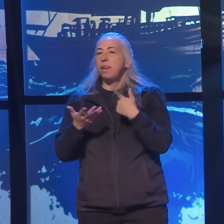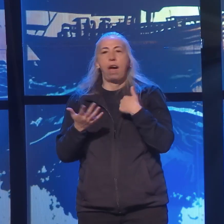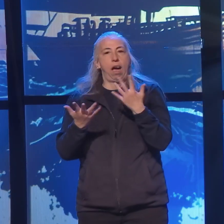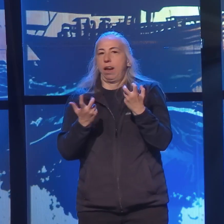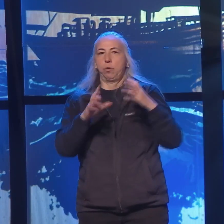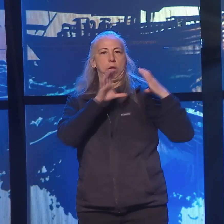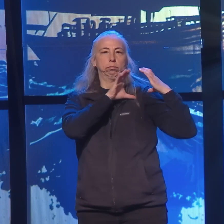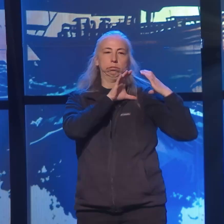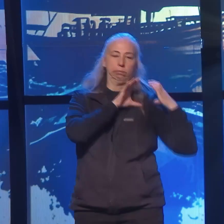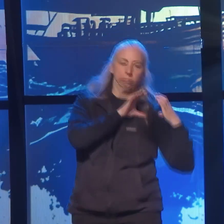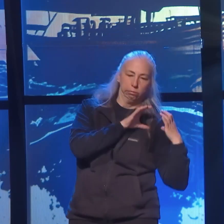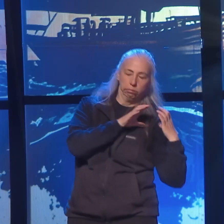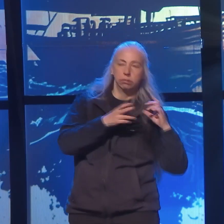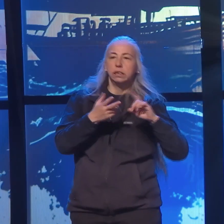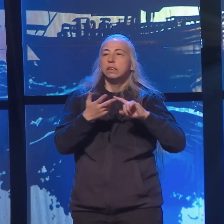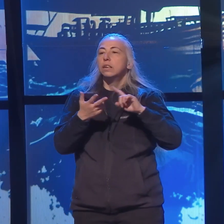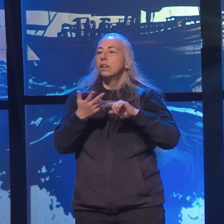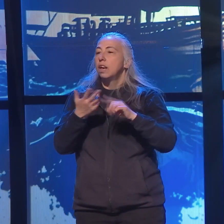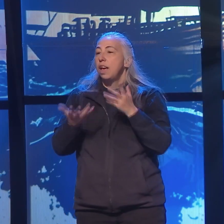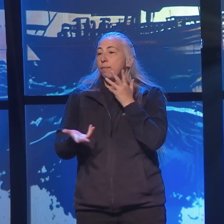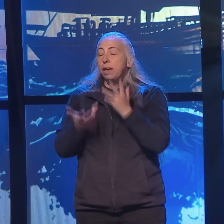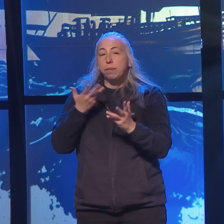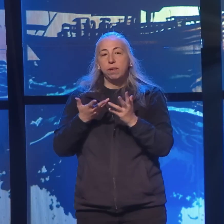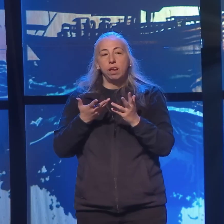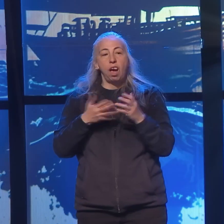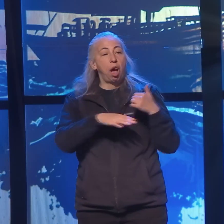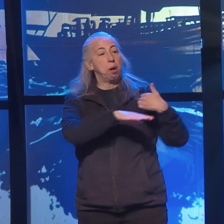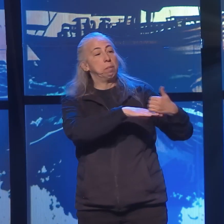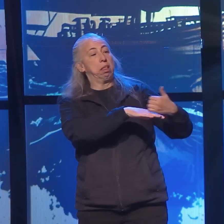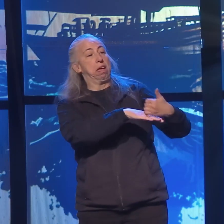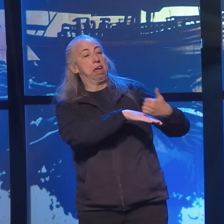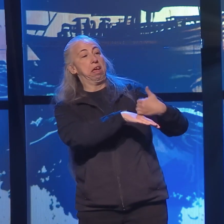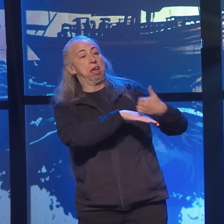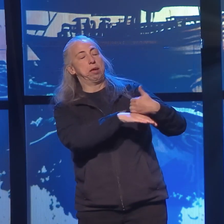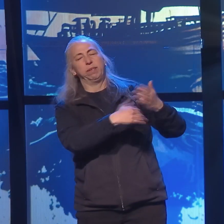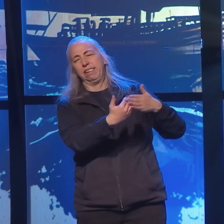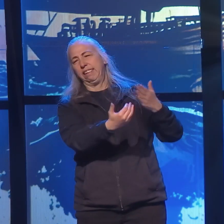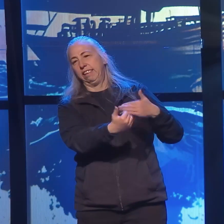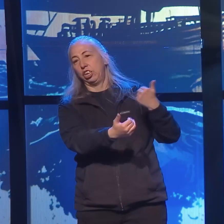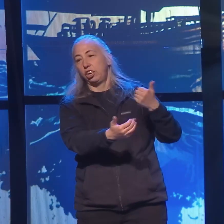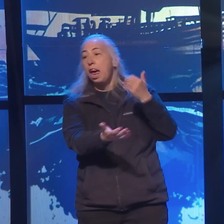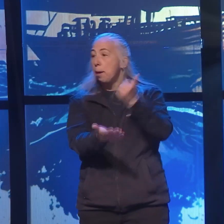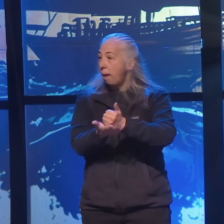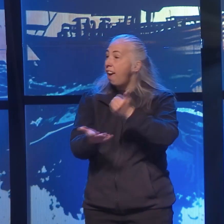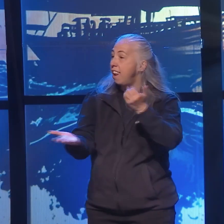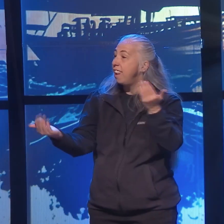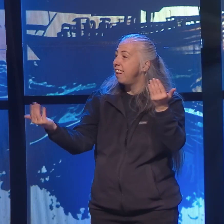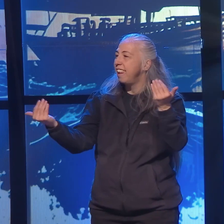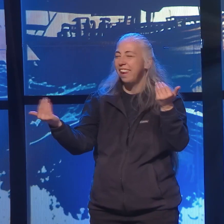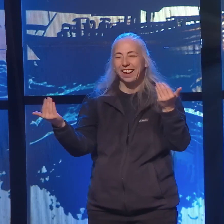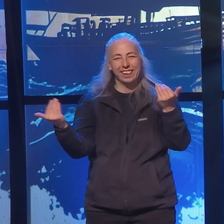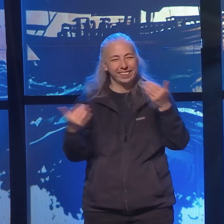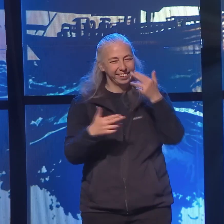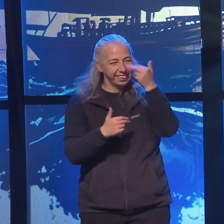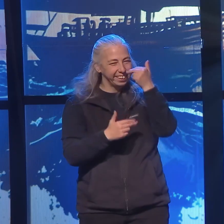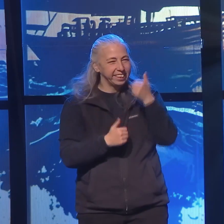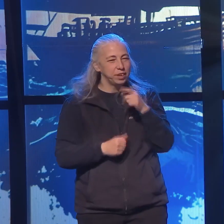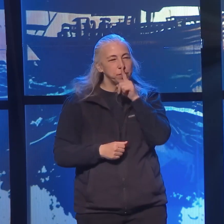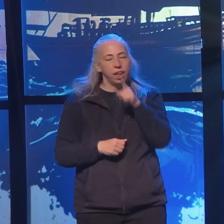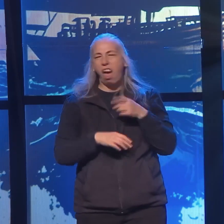responsibility. Maybe it's just easier to blame other people. Can I get an amen? Come on now. That's always